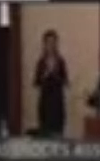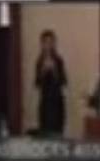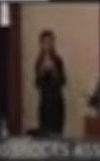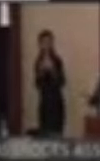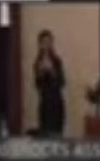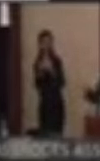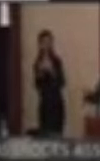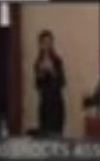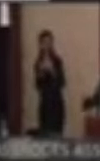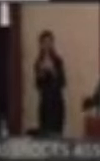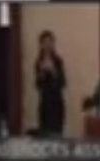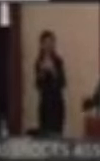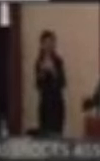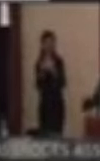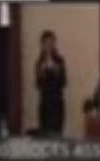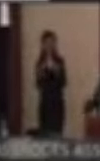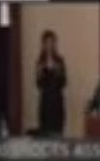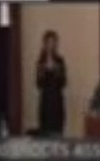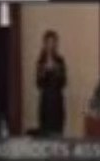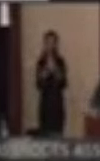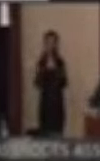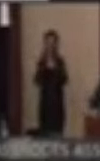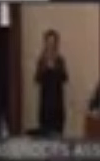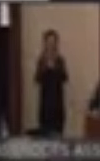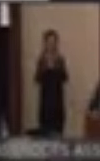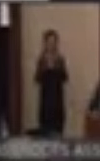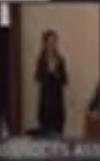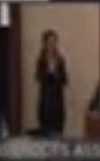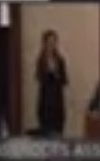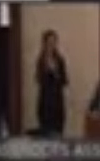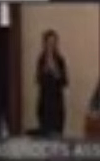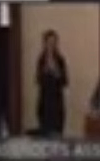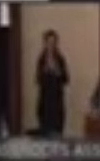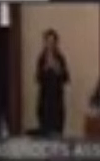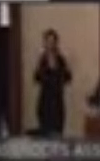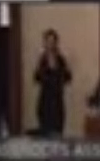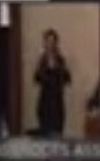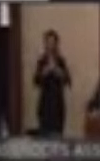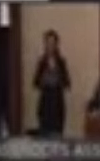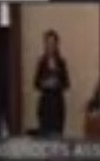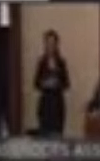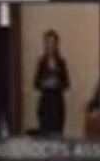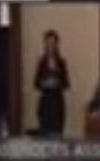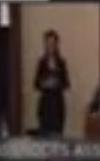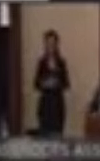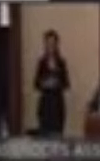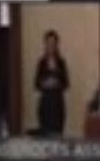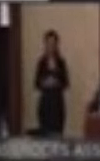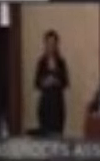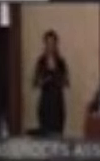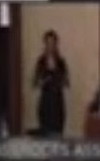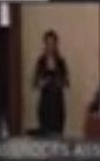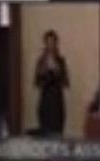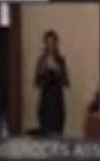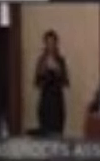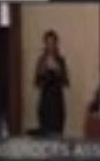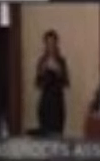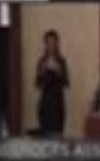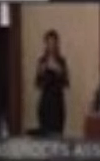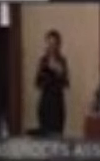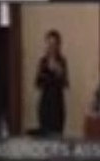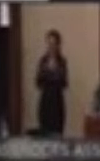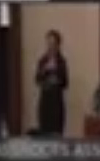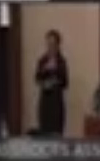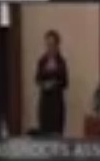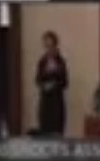spoke to, again, congressmen, Department of Defense, think about the effects on the military